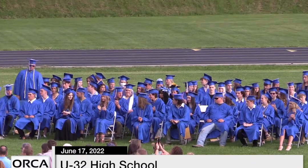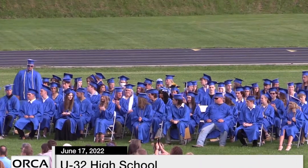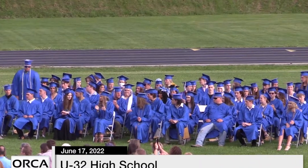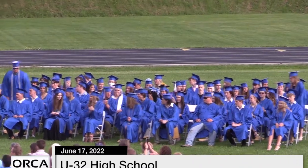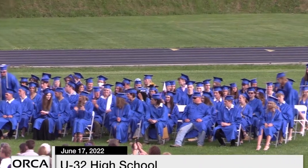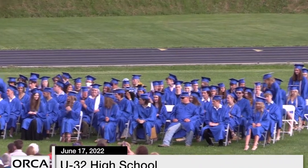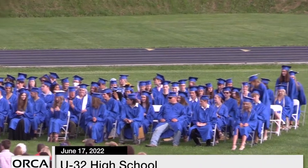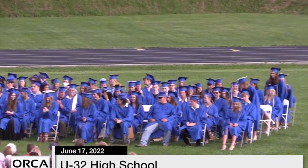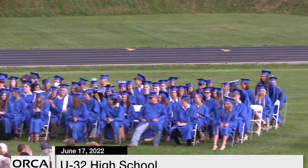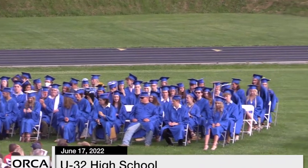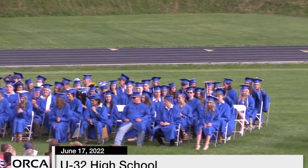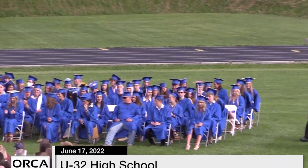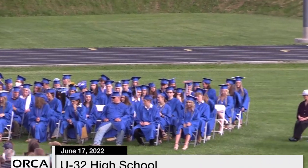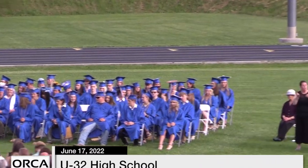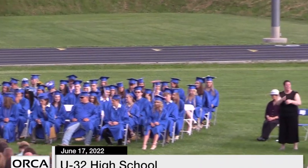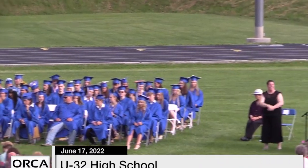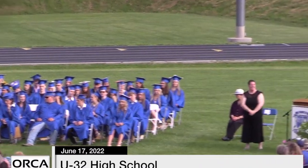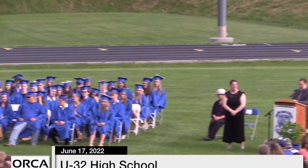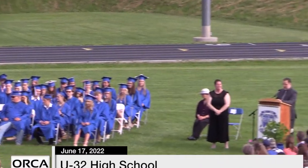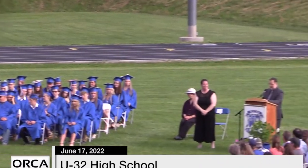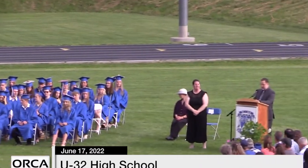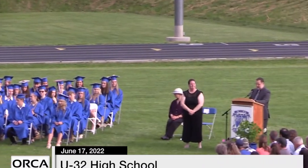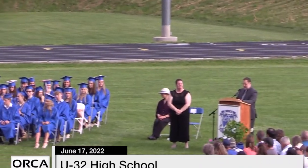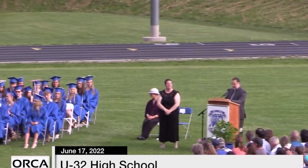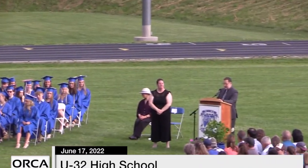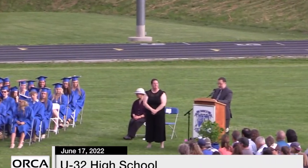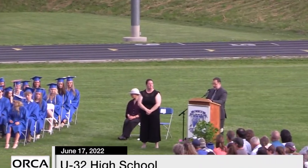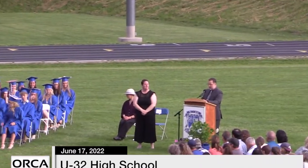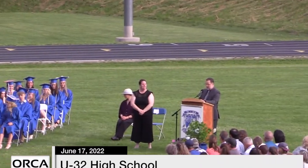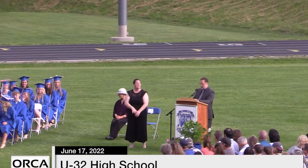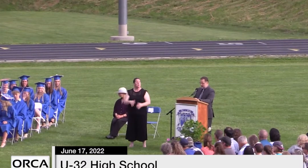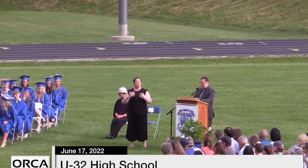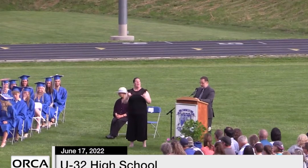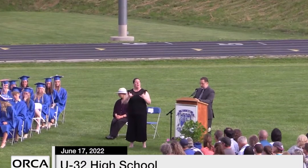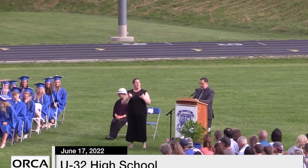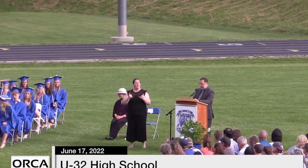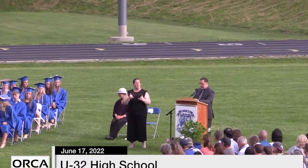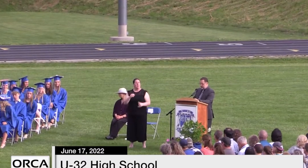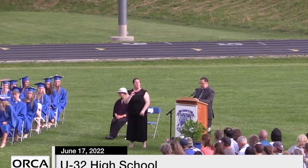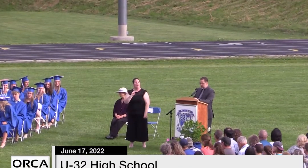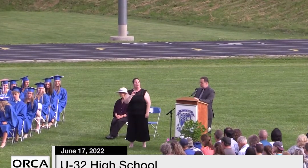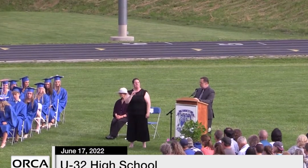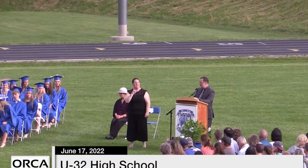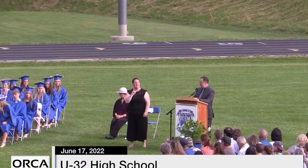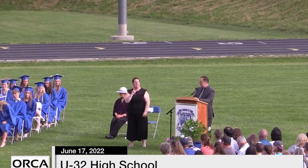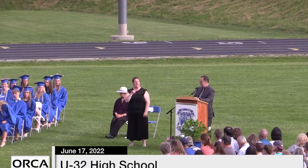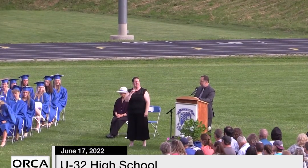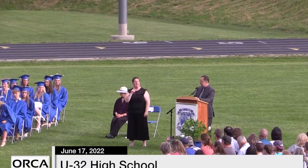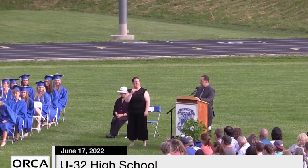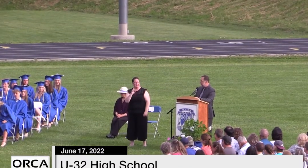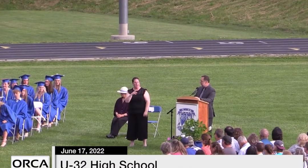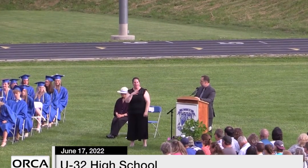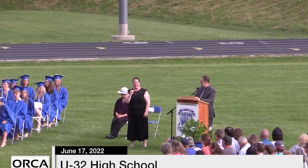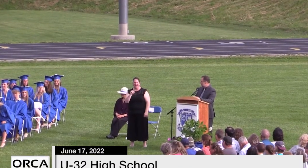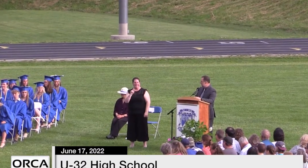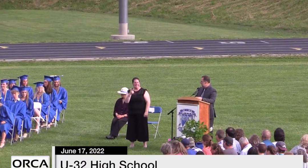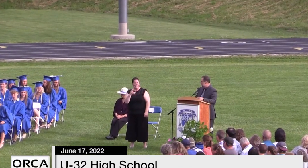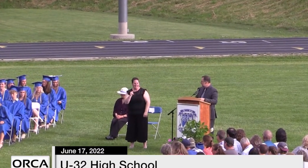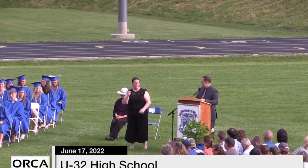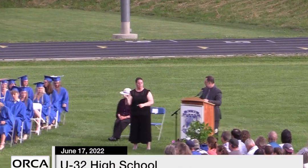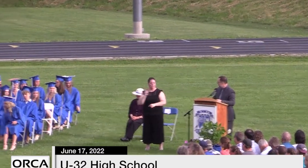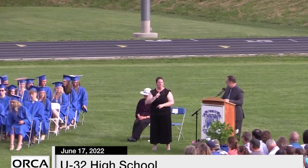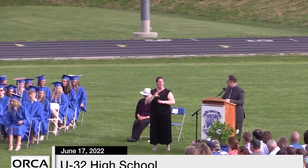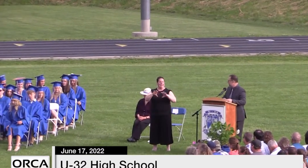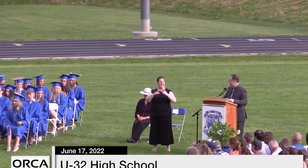Great, thank you for your service. And so at this time, I would like to call Mindy LaCare and Tegan O'Donnell up to present their